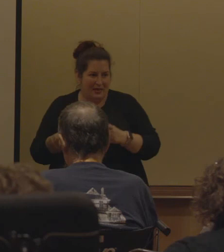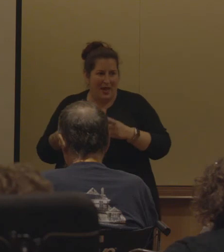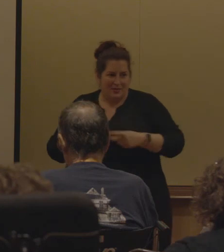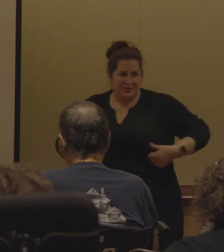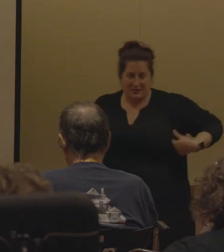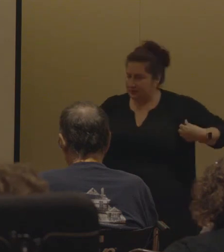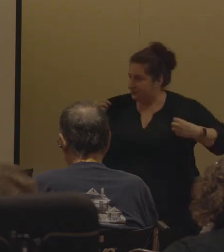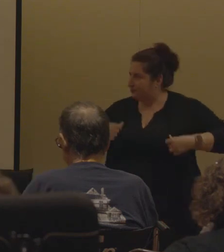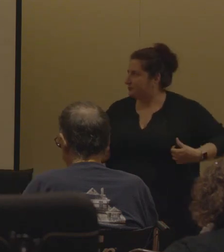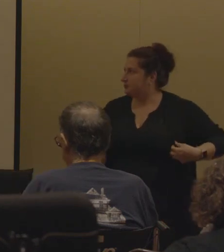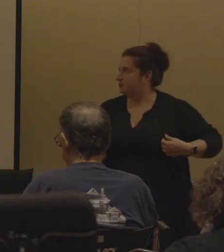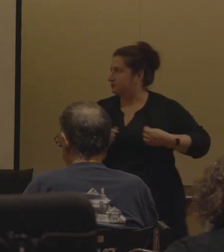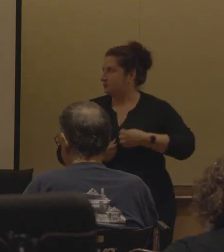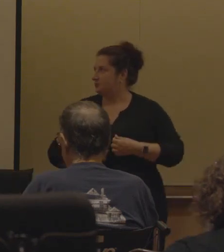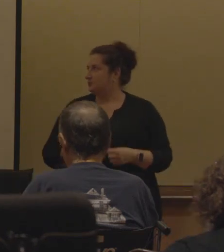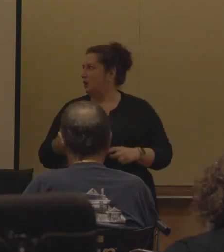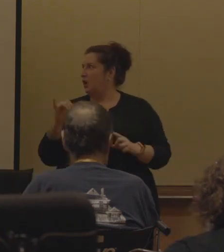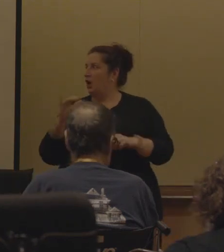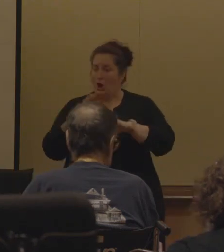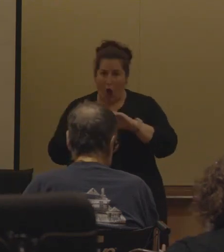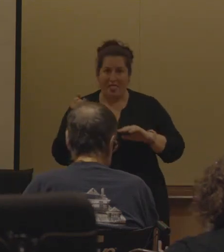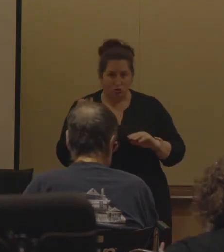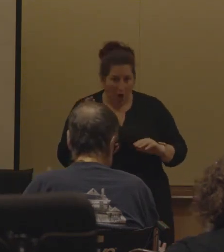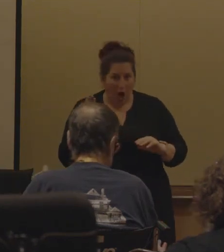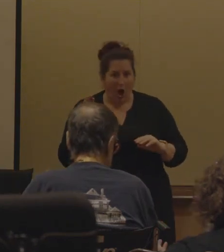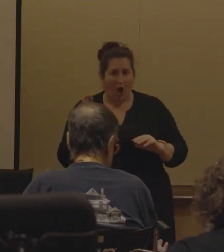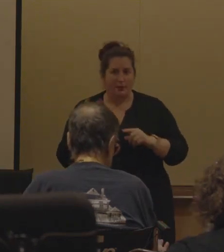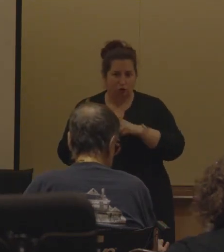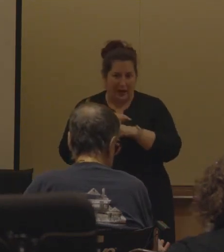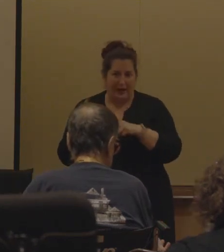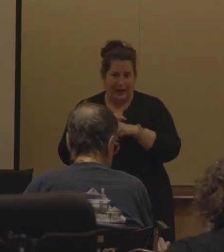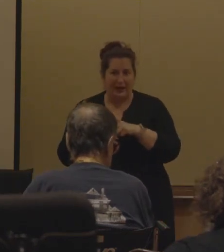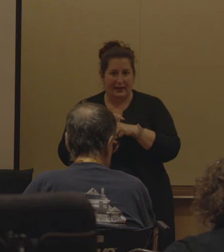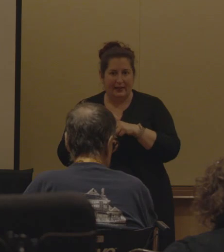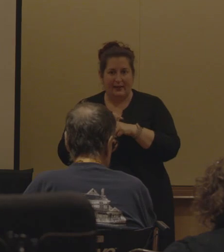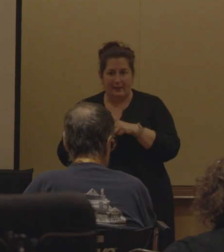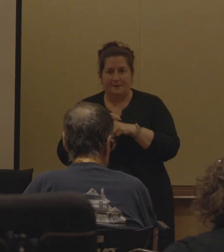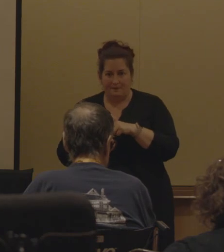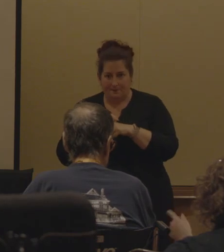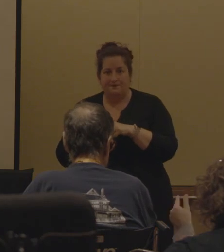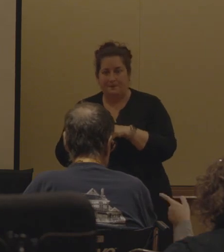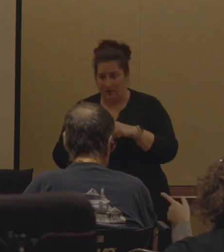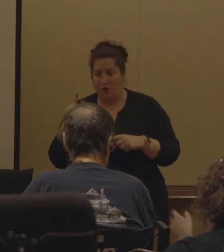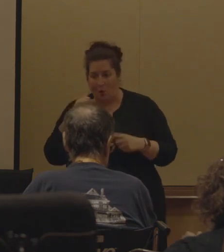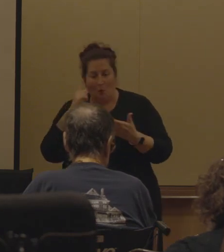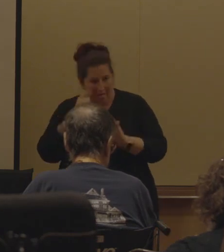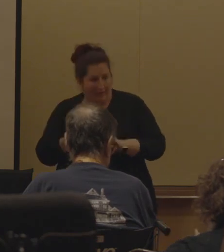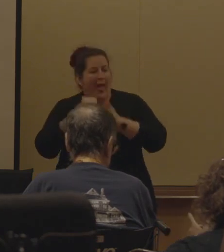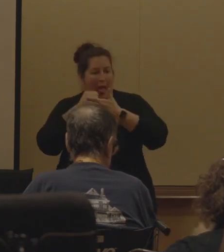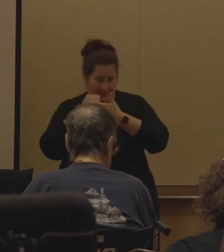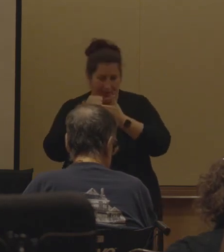for that services, like the job, on-the-job training, so I can get, the on-the-job training will help me